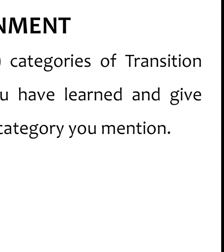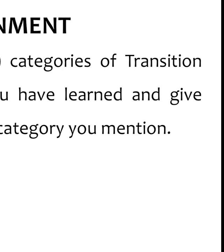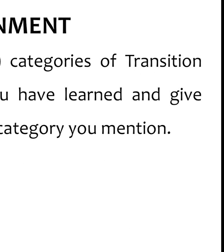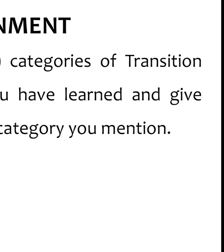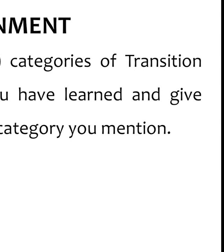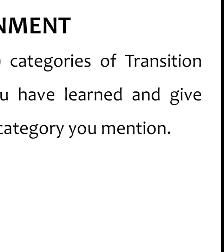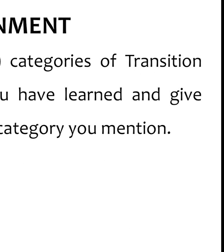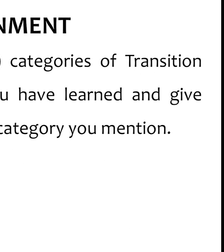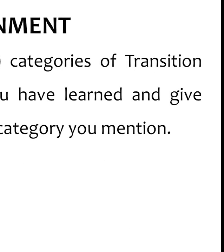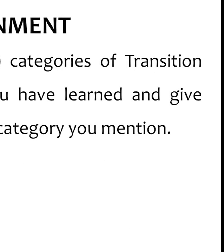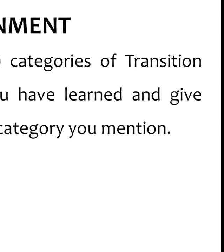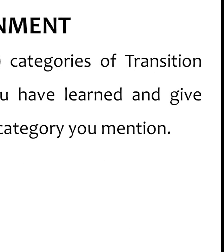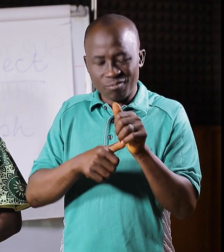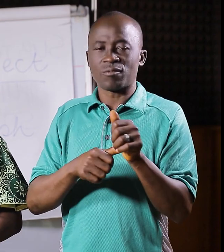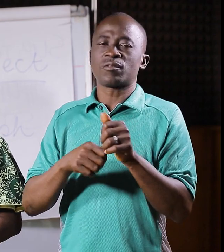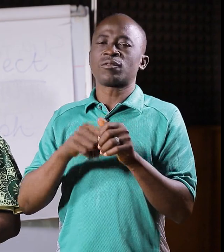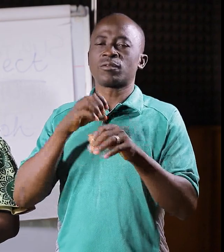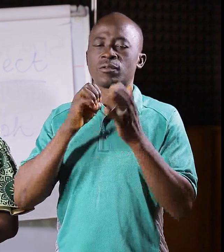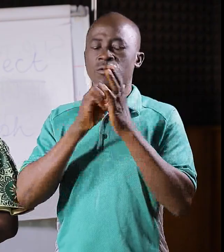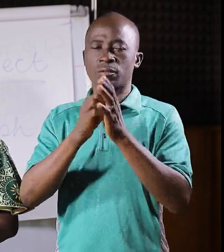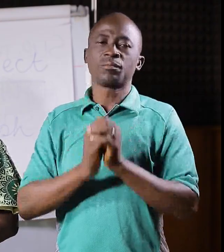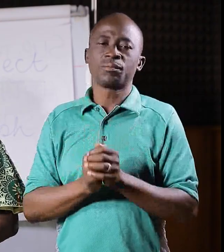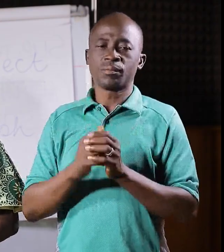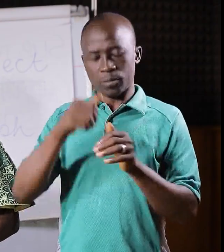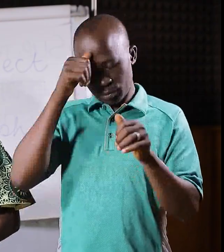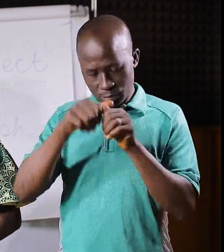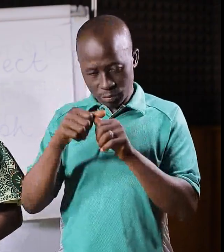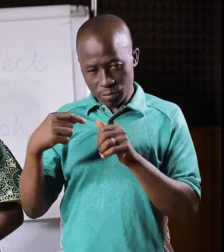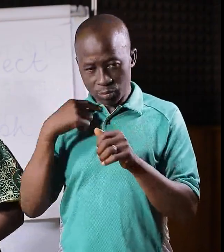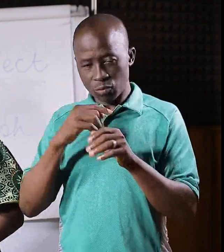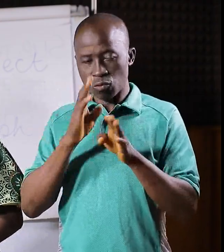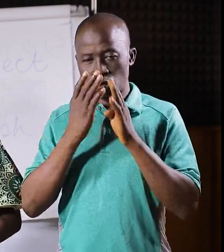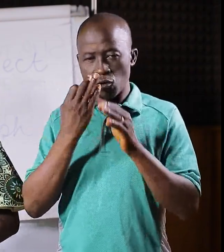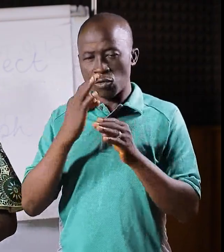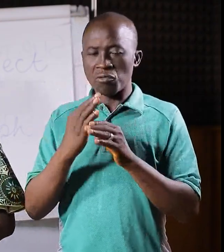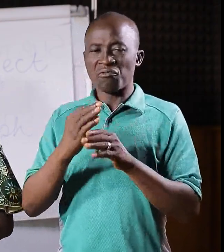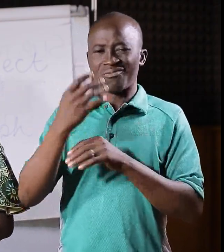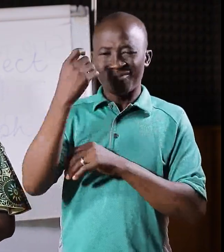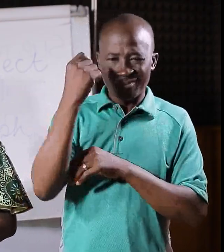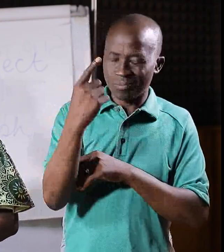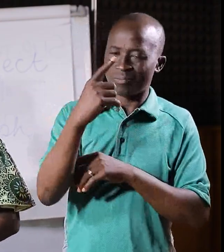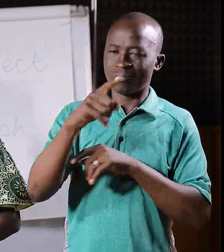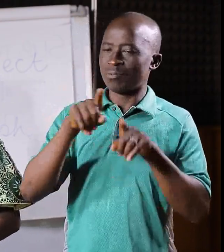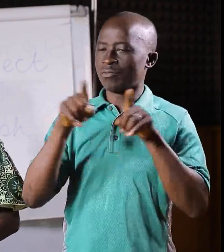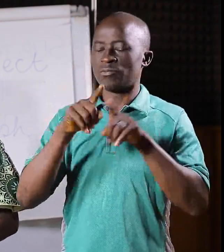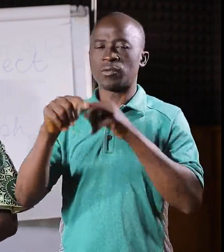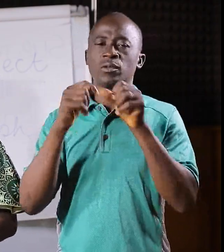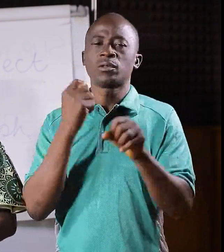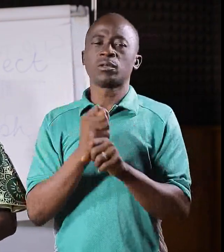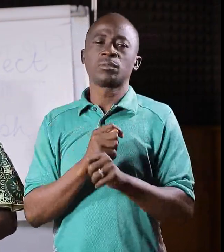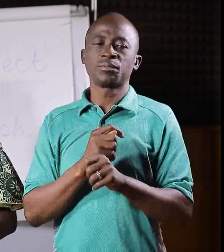each category you mention. Remember, we talked about 11 or so categories: cause and